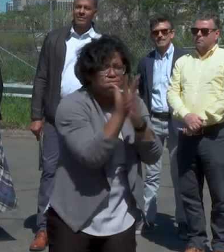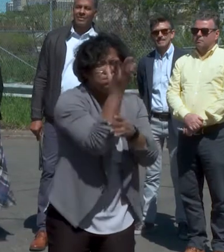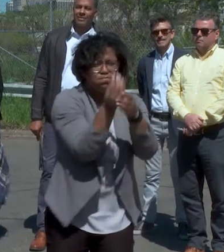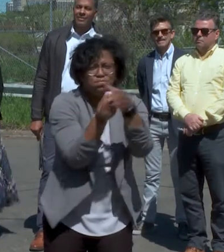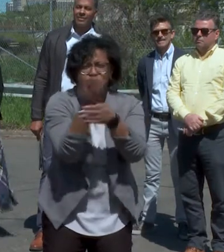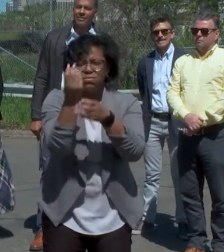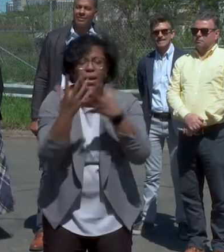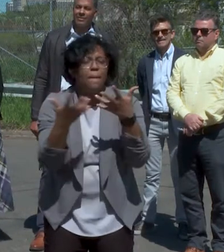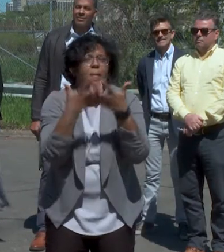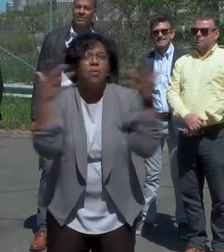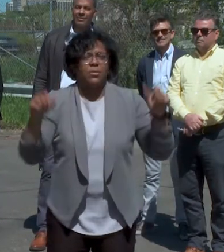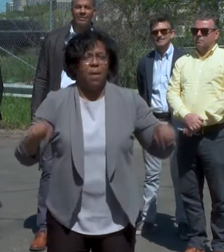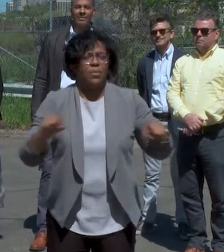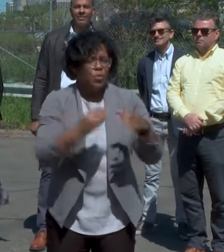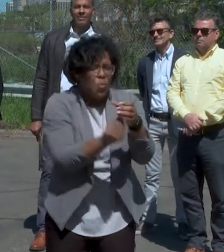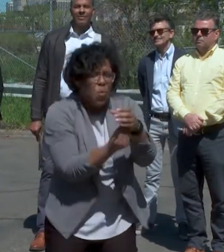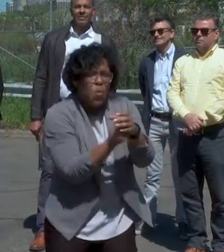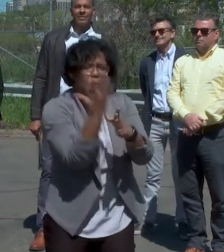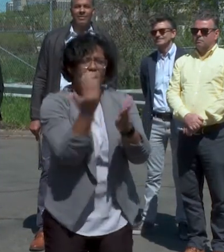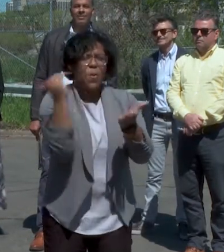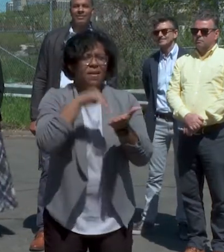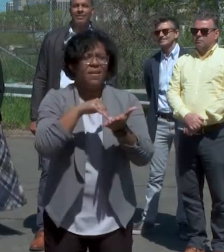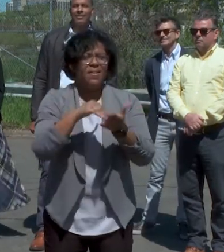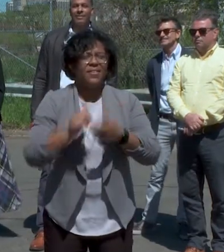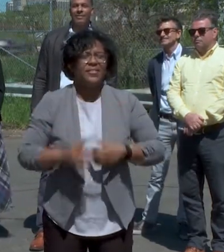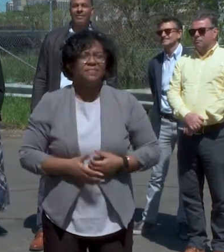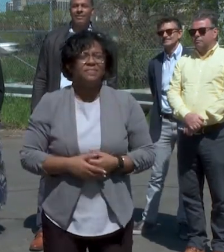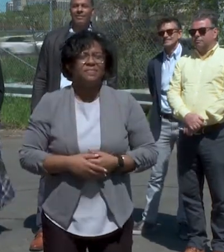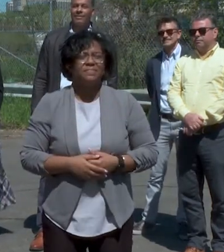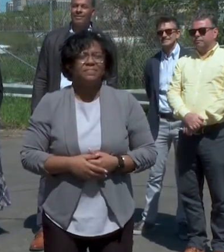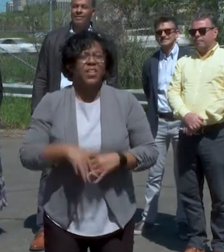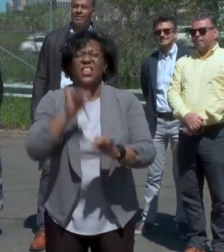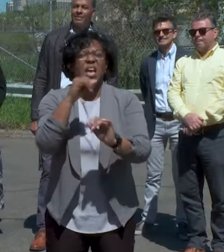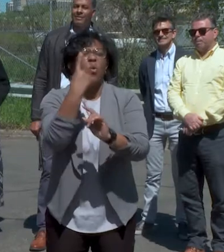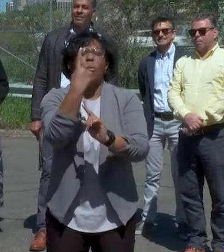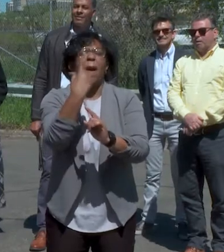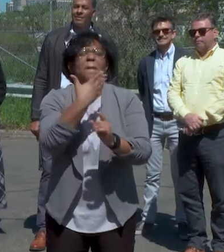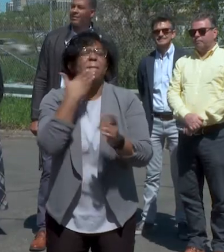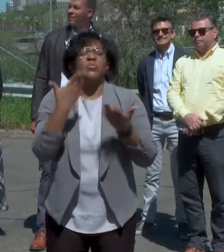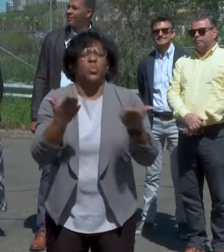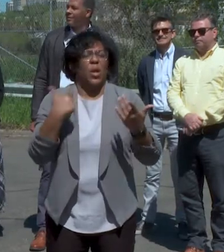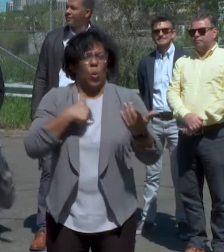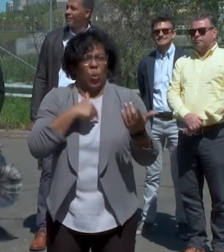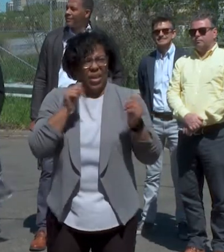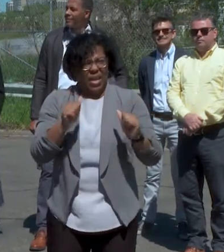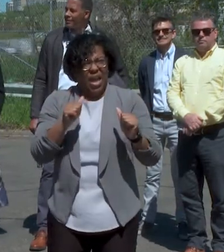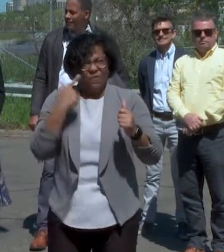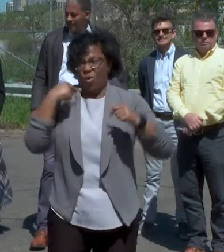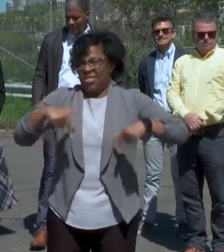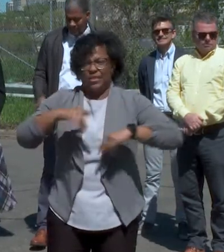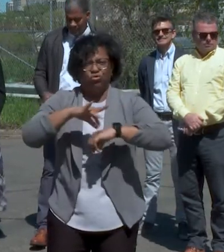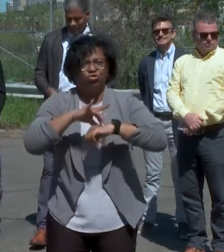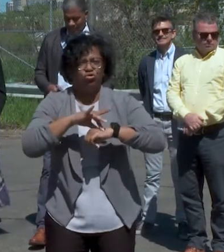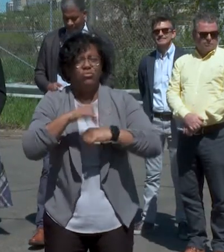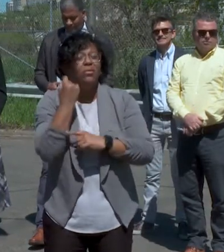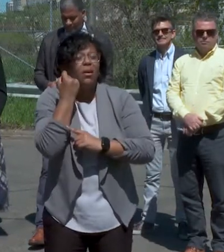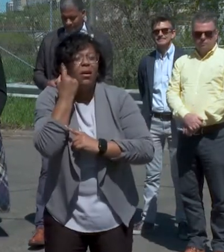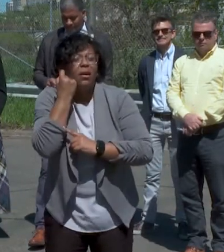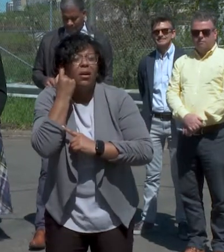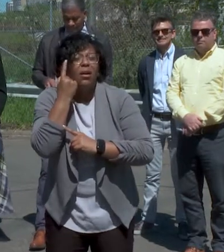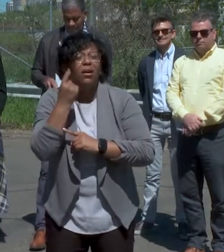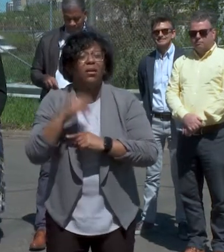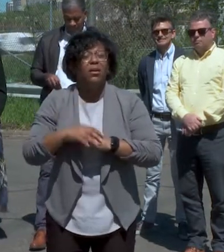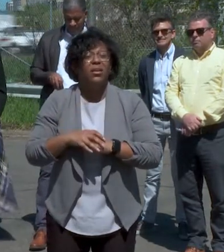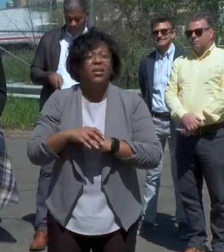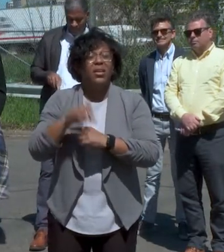This is one of the great things that we can do for our environment. And when you think about environmentalism and sustainability and resiliency, you